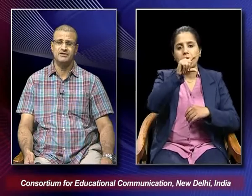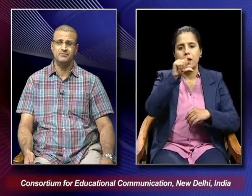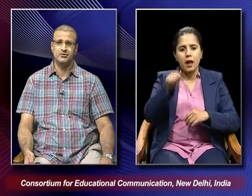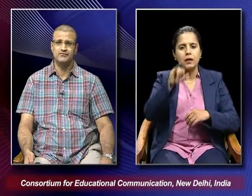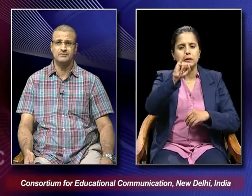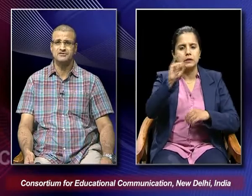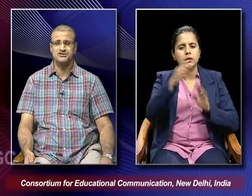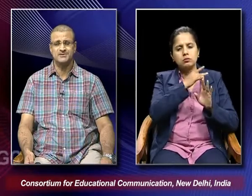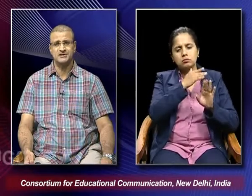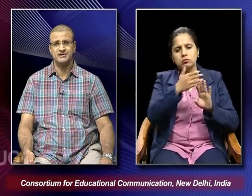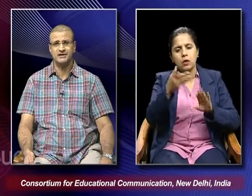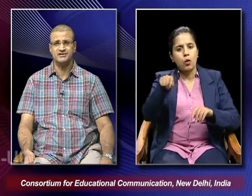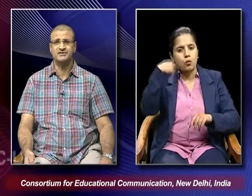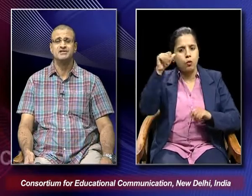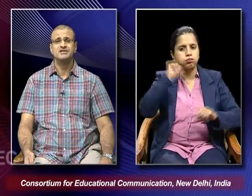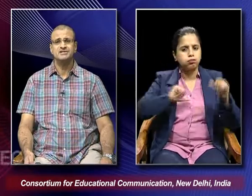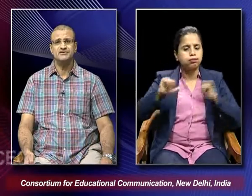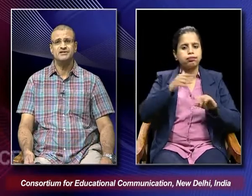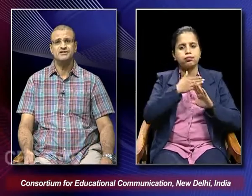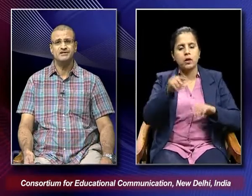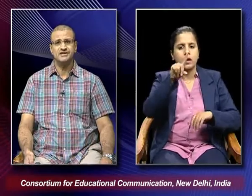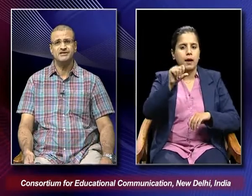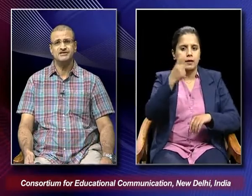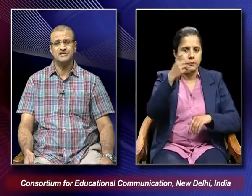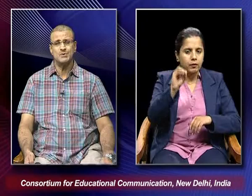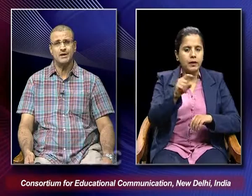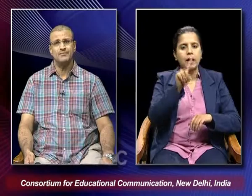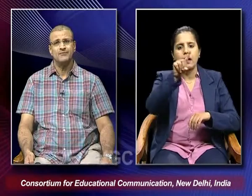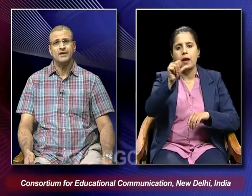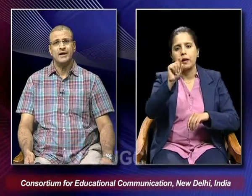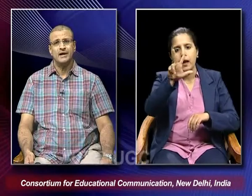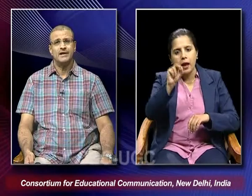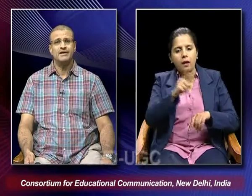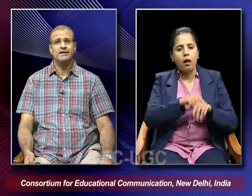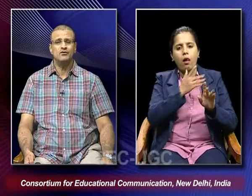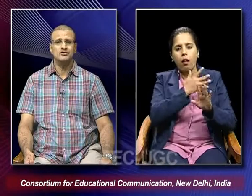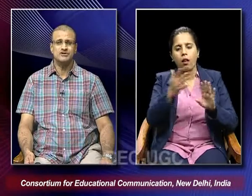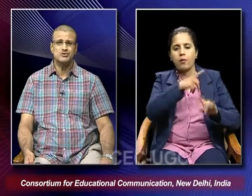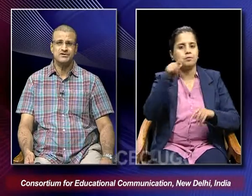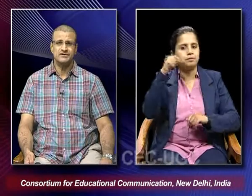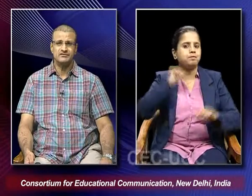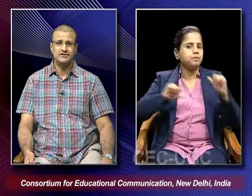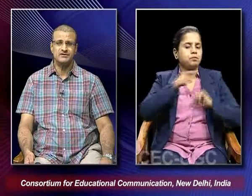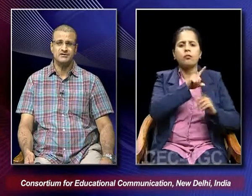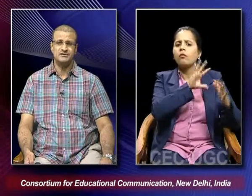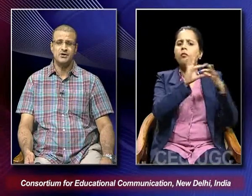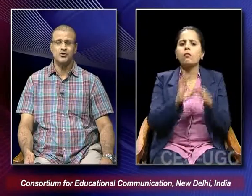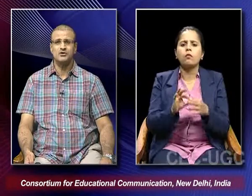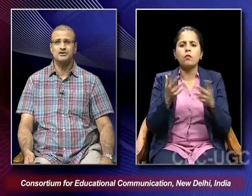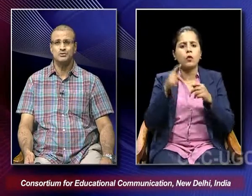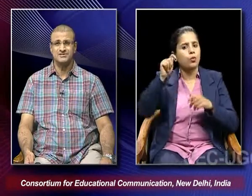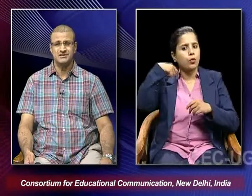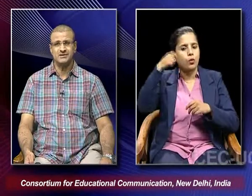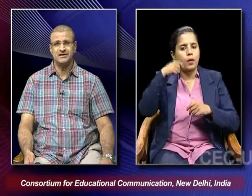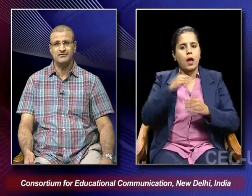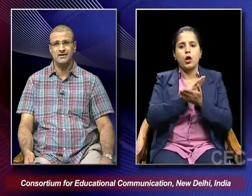made a number of films, especially in 1970s and 80s as well. And he was associated with a cinema called the